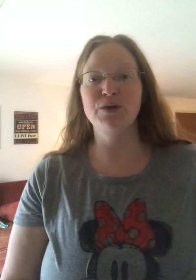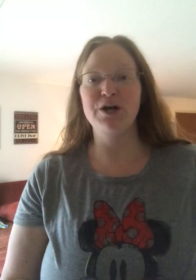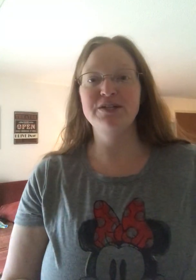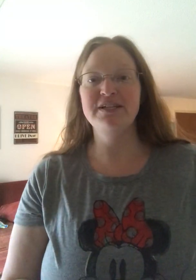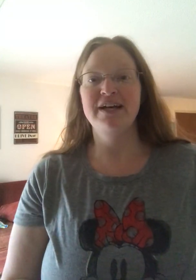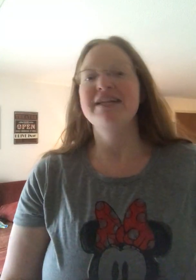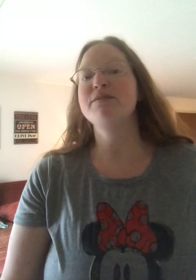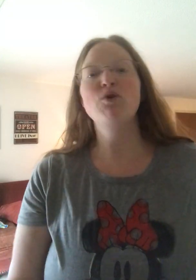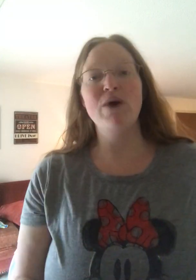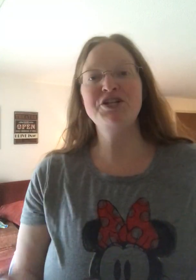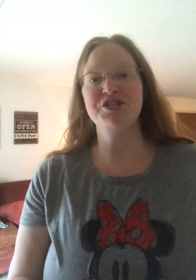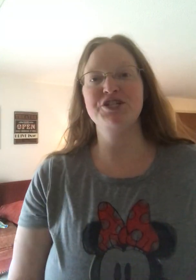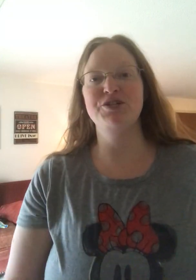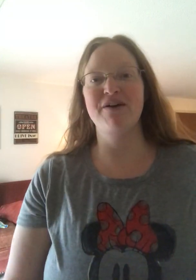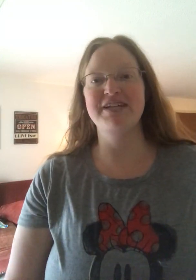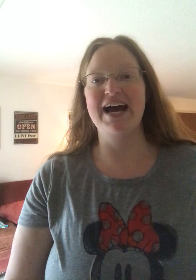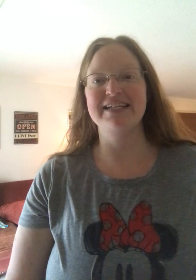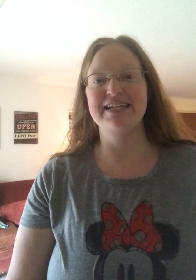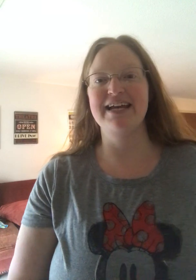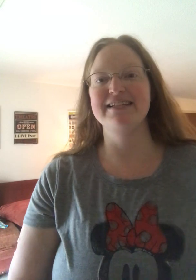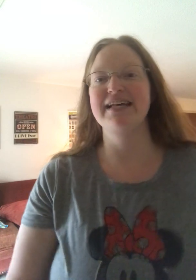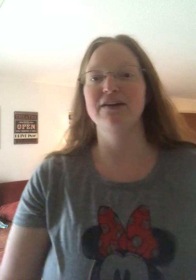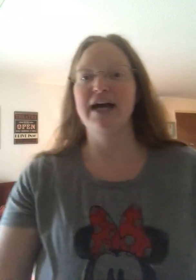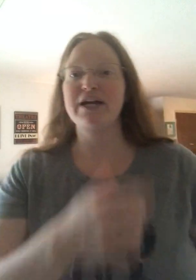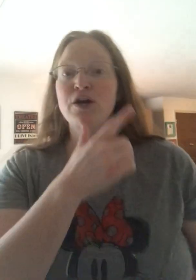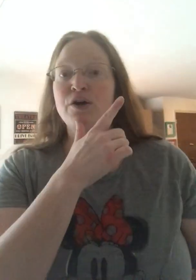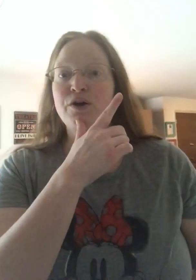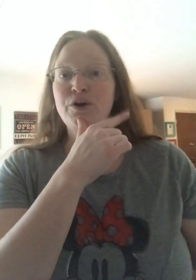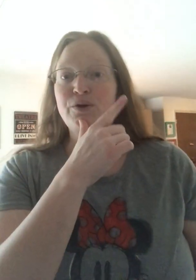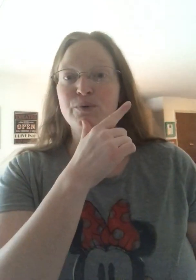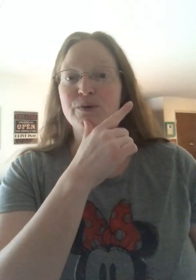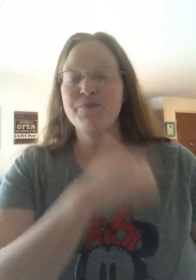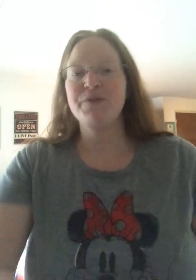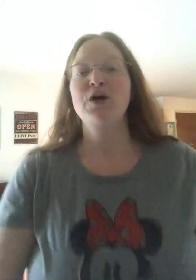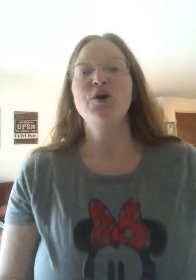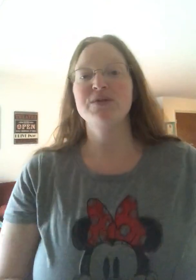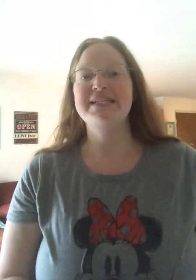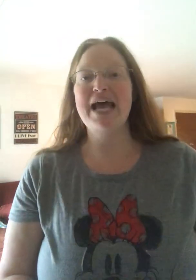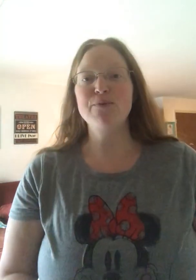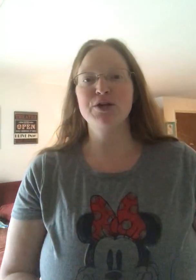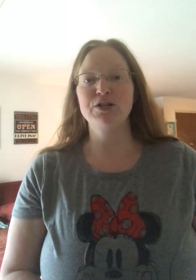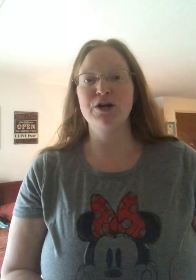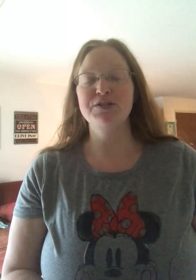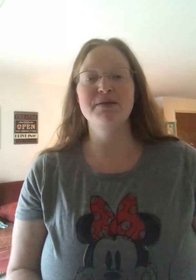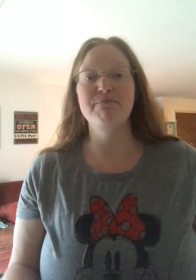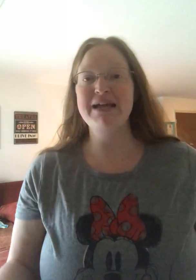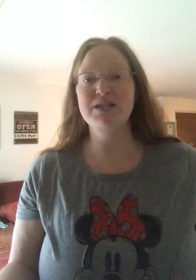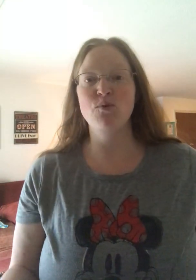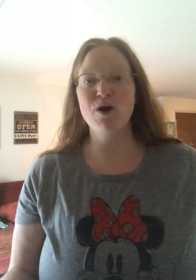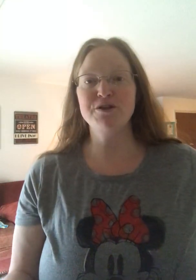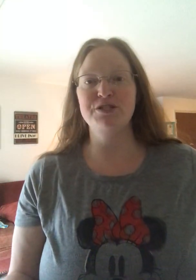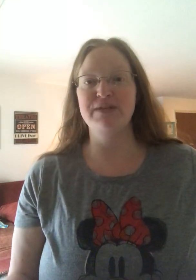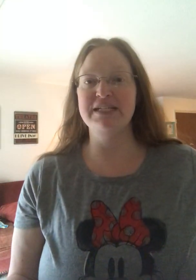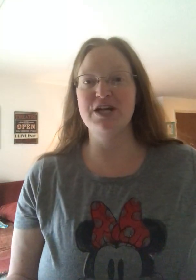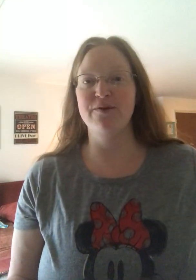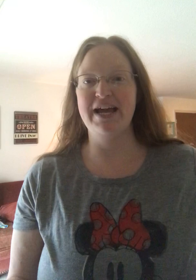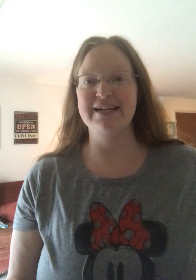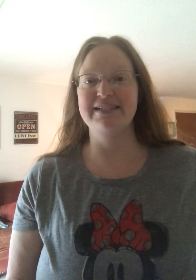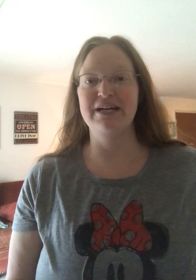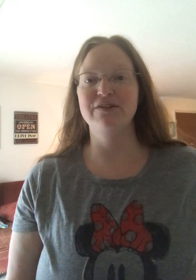learned some questions you have to ask in ASL, like who? Well, today we're going to learn some basic words you need to know in ASL and